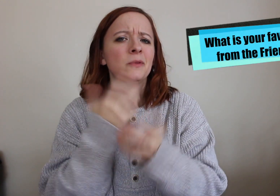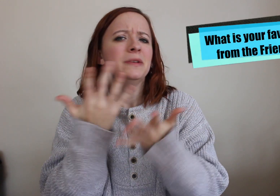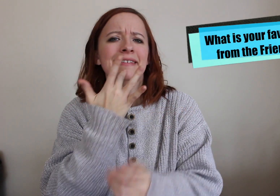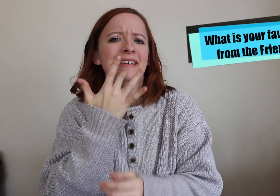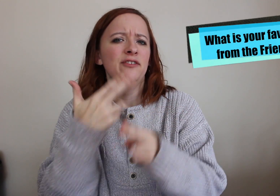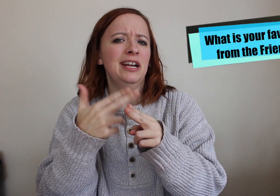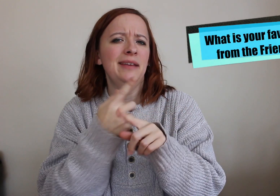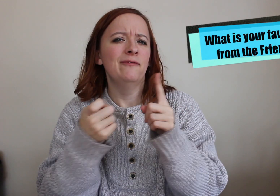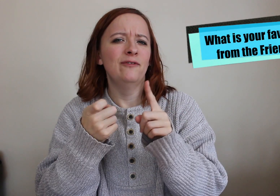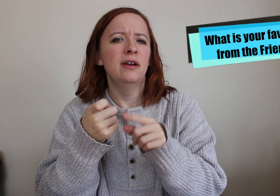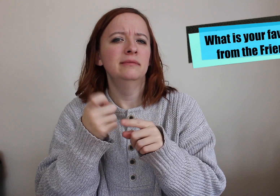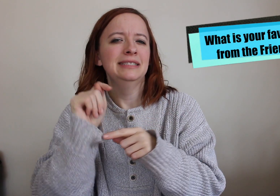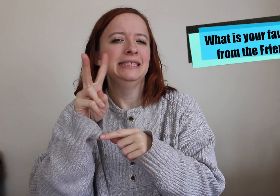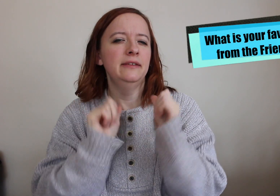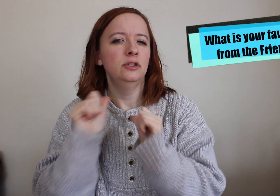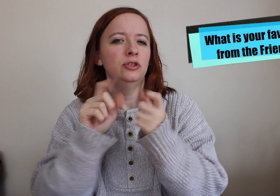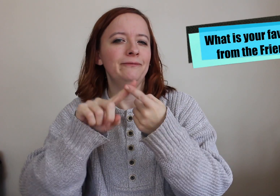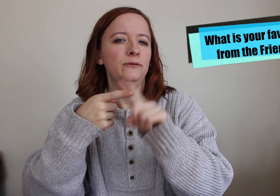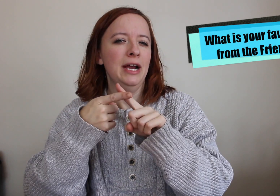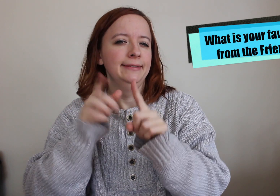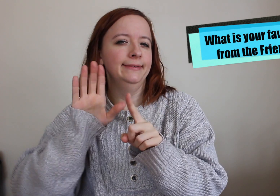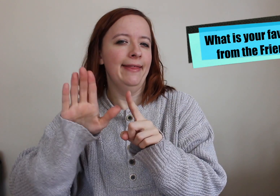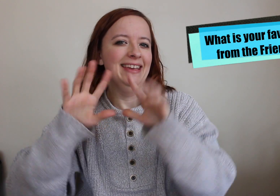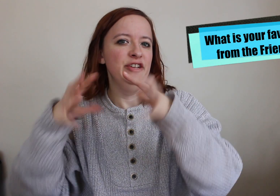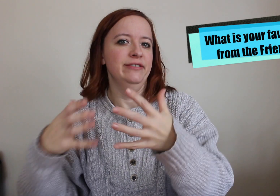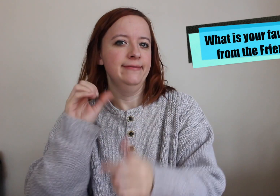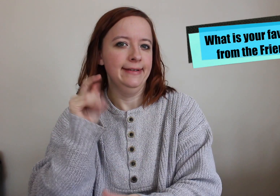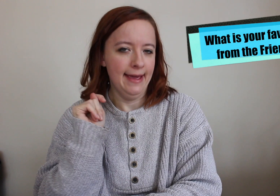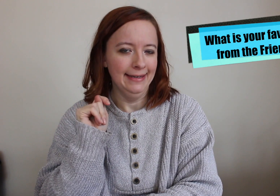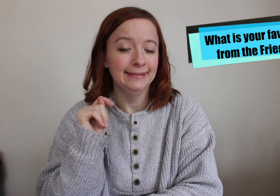question is, what is your favorite name from the Friends cast?